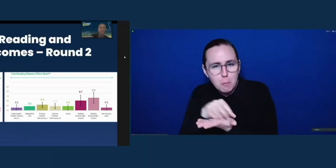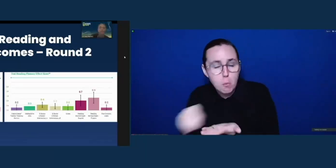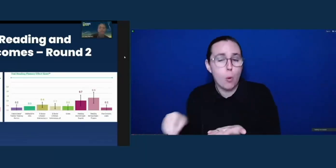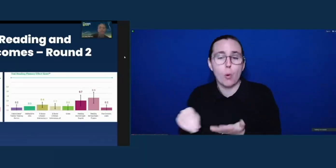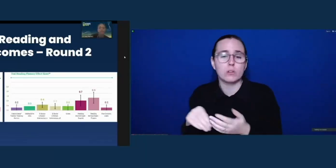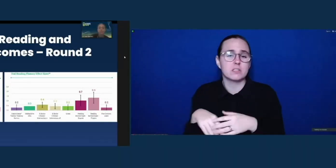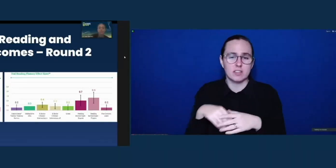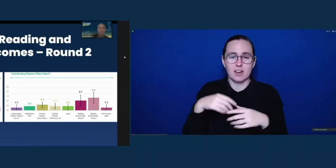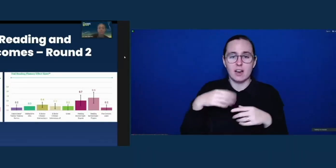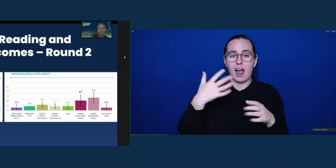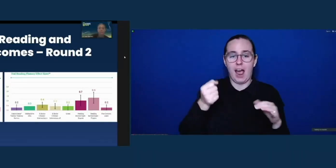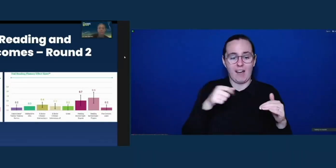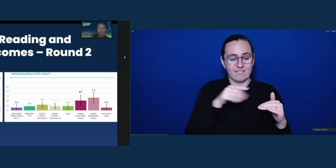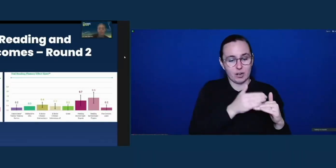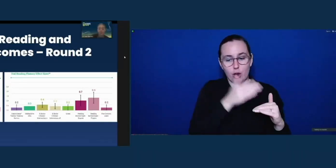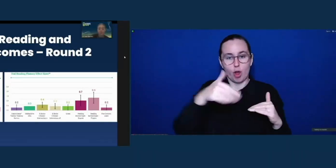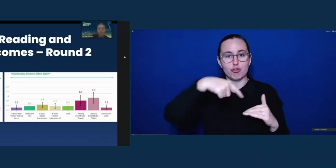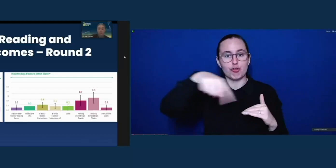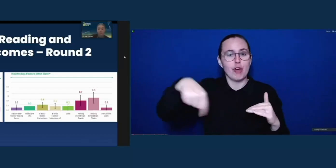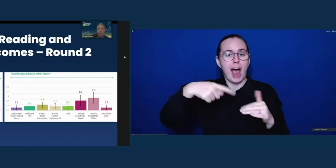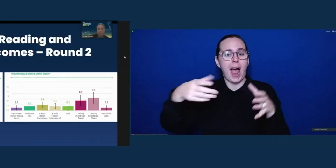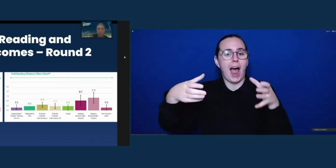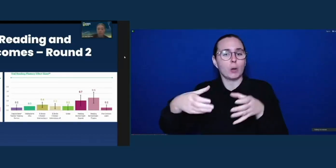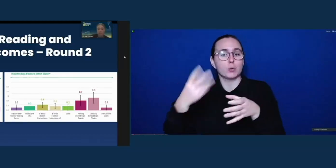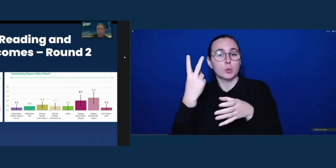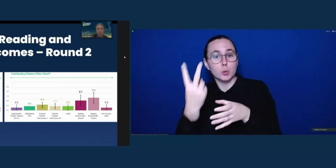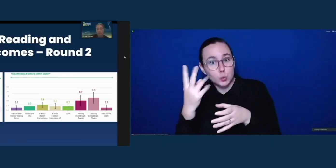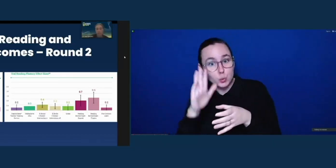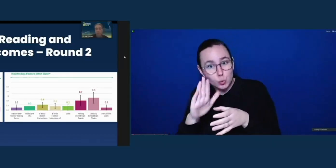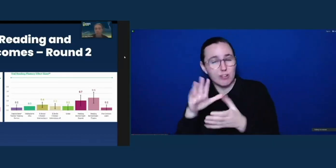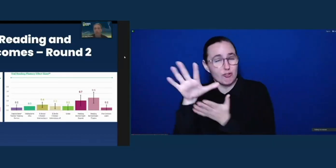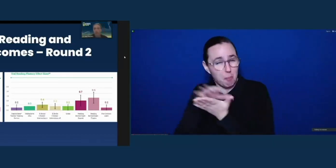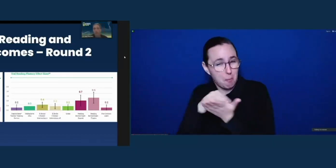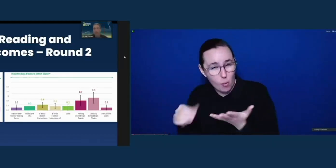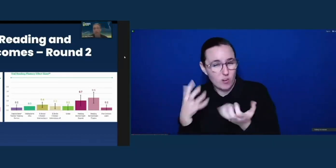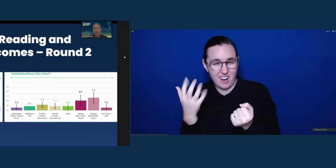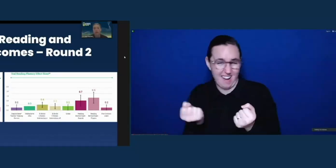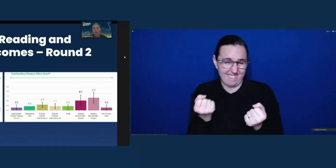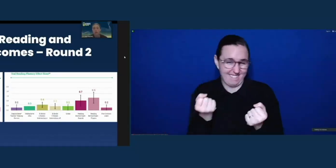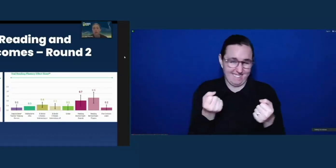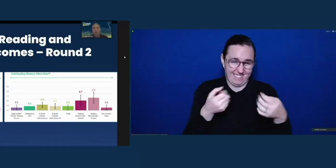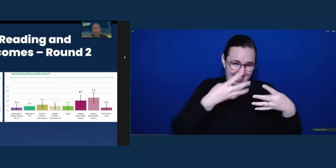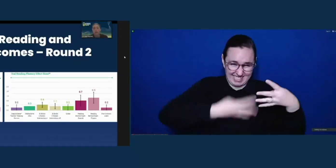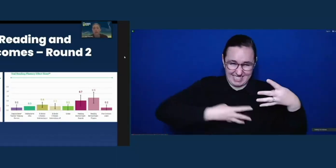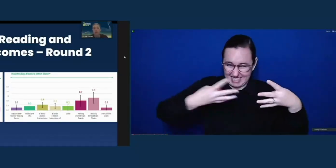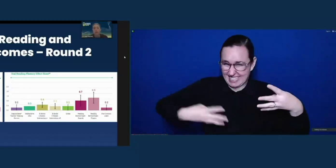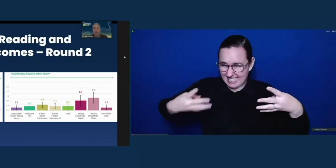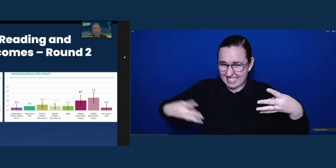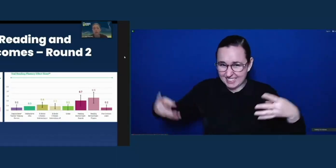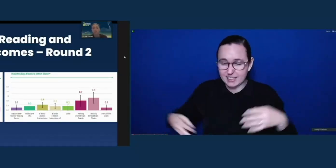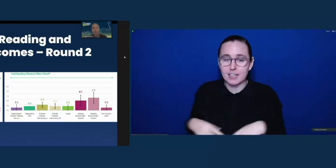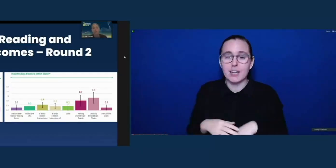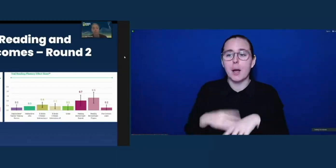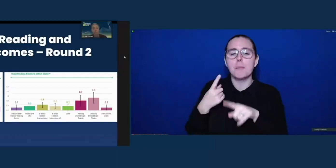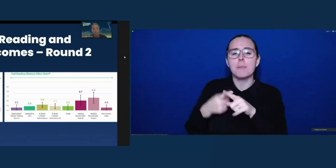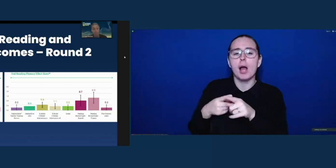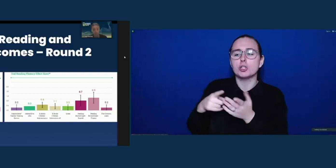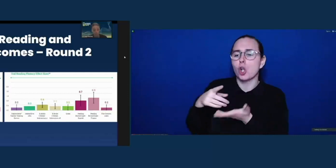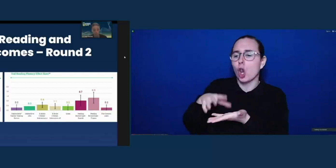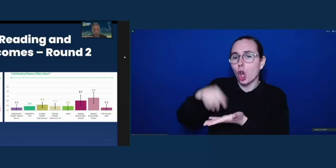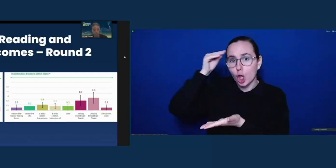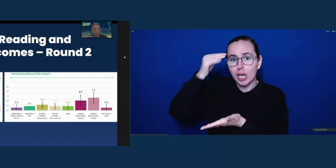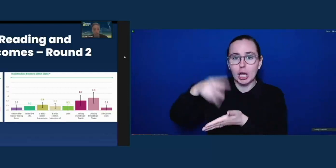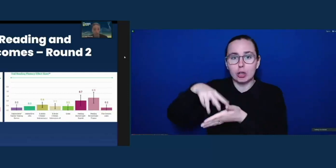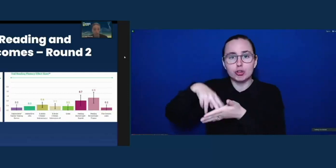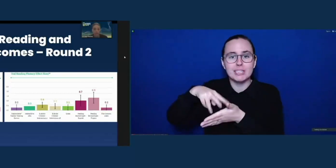In terms of measuring reading and language outcomes, I just wanted to provide a bit of a snapshot of some of the high-level learnings from round